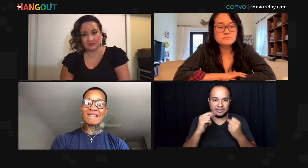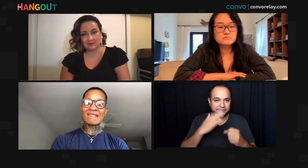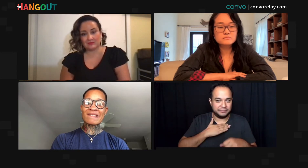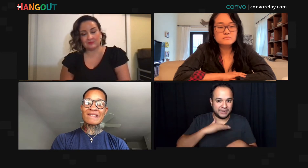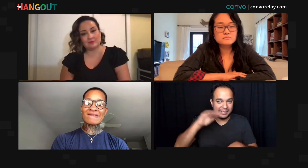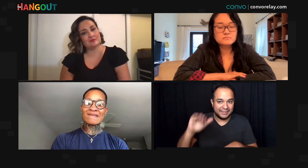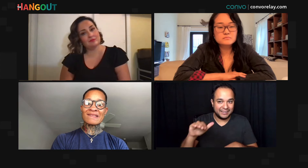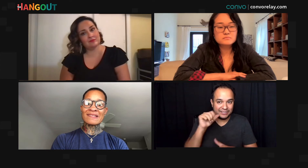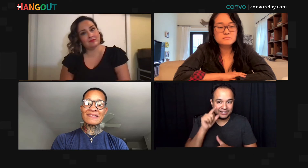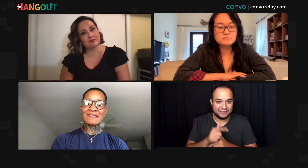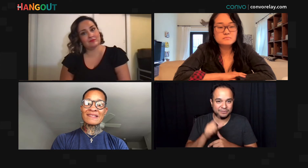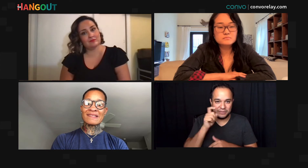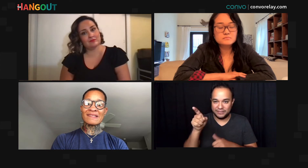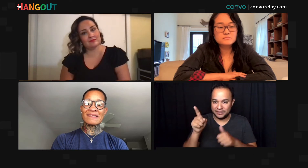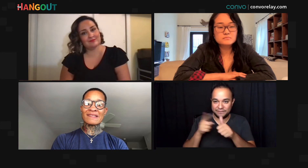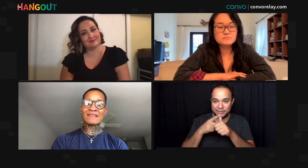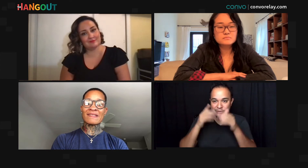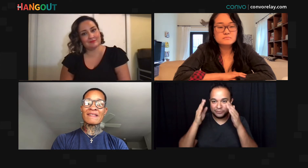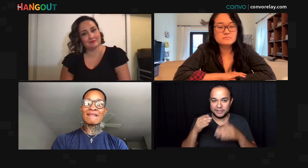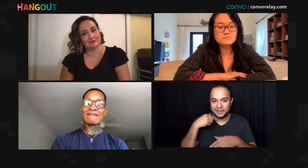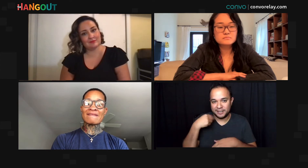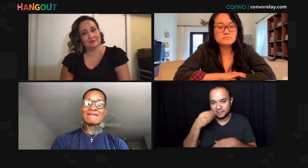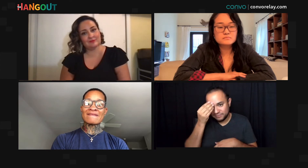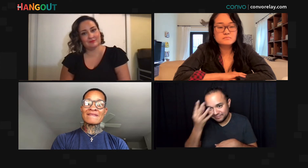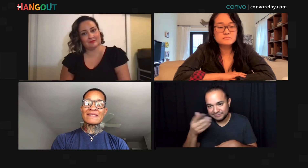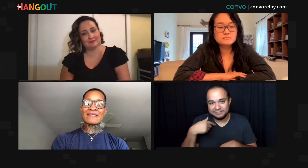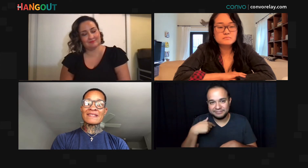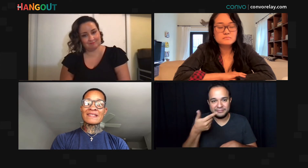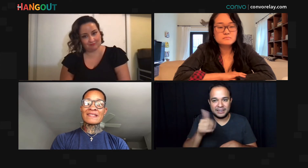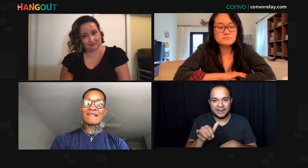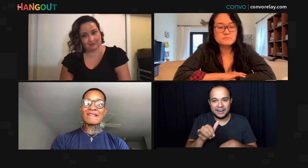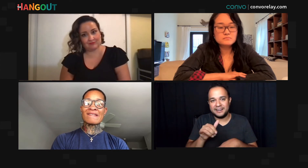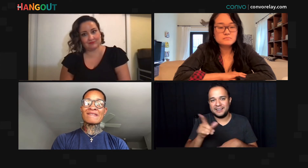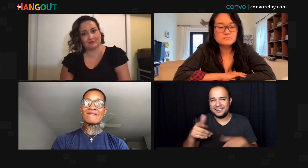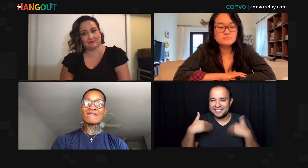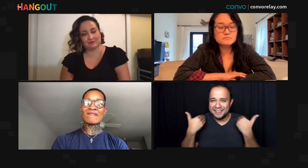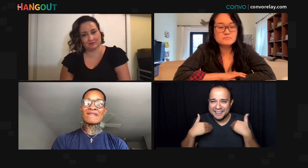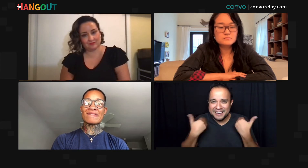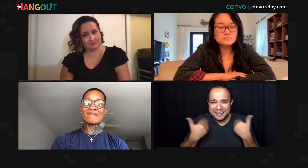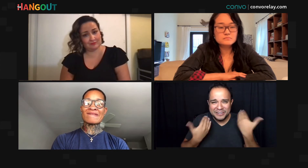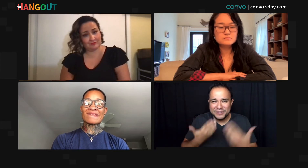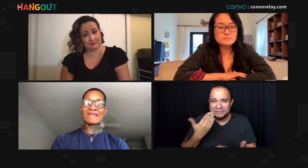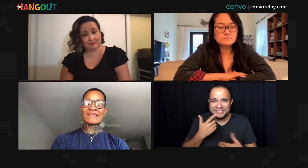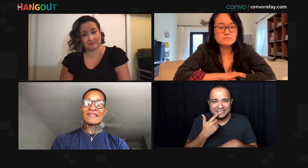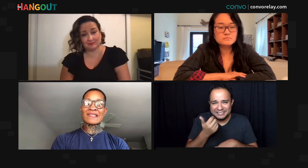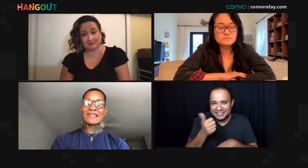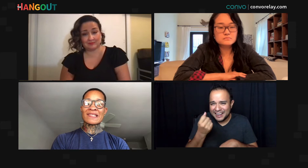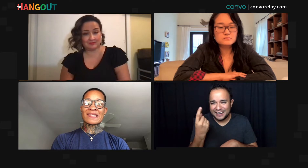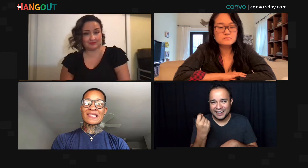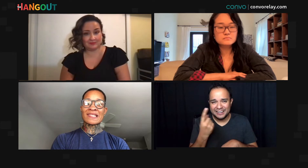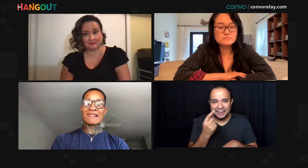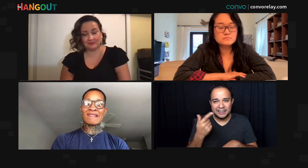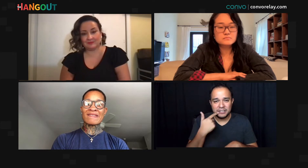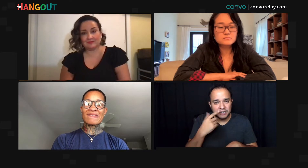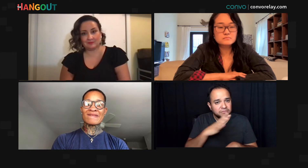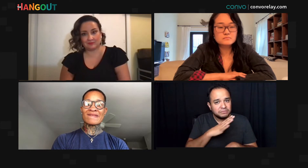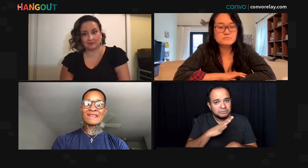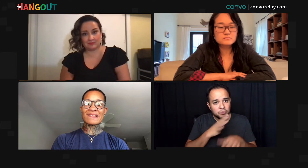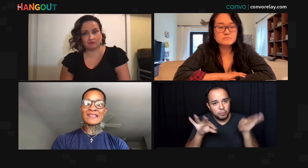the only person who really supported me was my little sister. I had a lot of grief in the process. I did tell her that I was gay, really young,